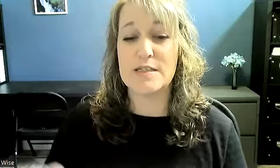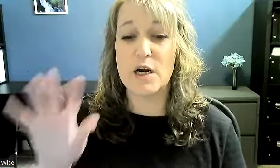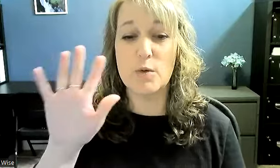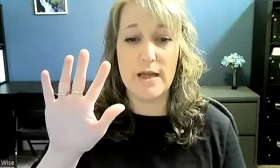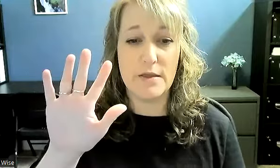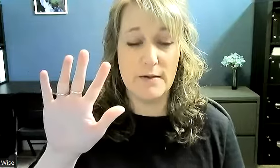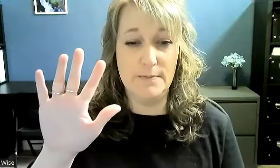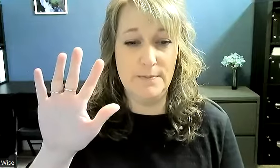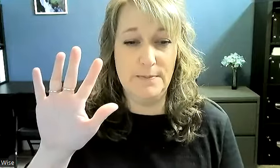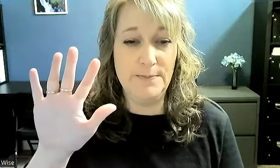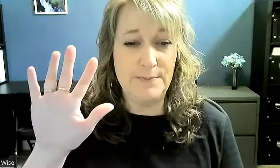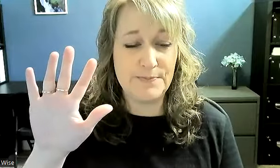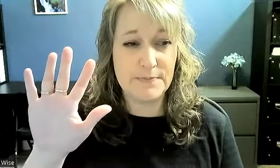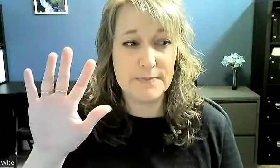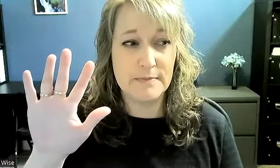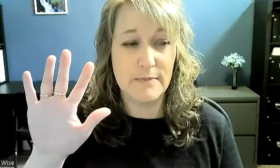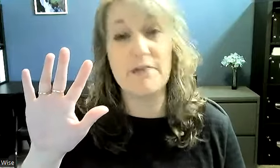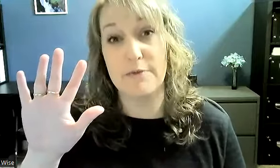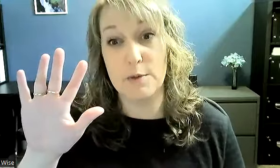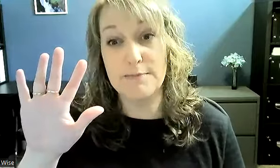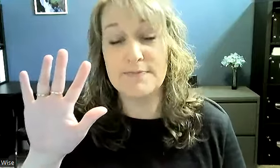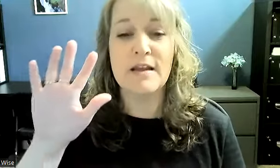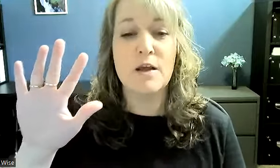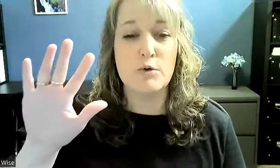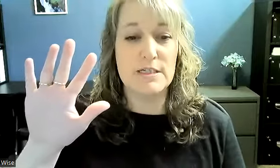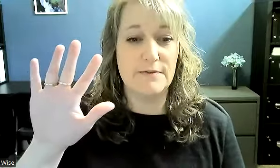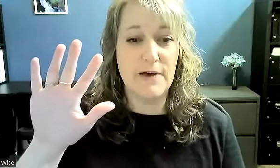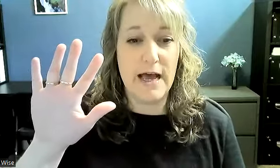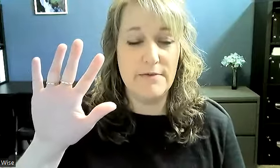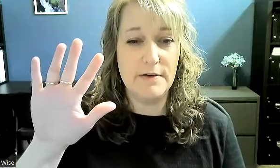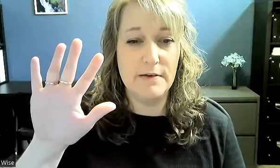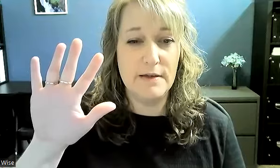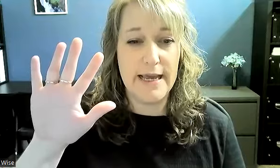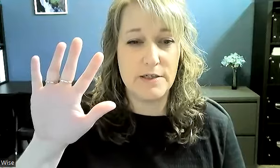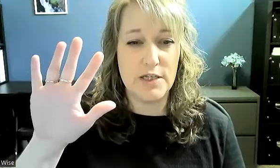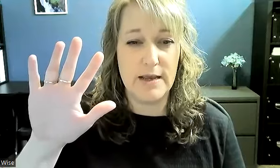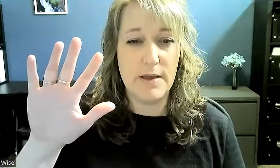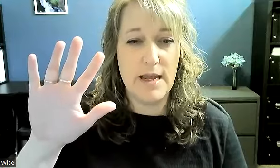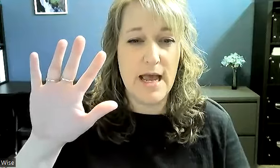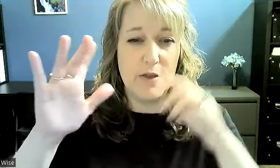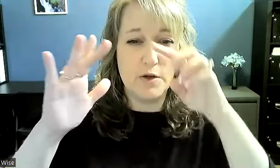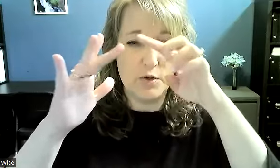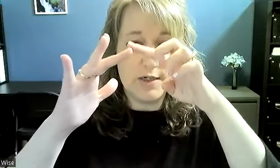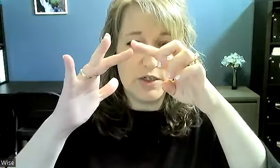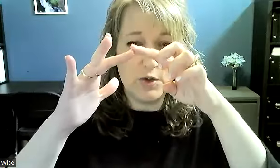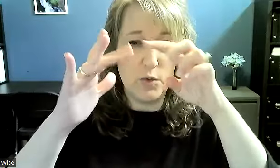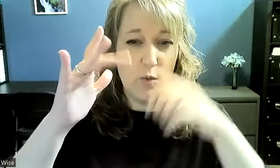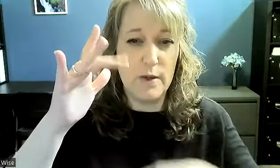start with my favorite one, which is a 5 hand shape. And then you're going to